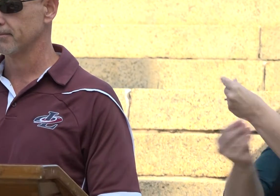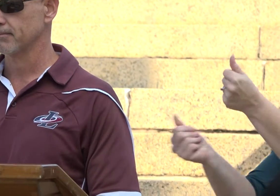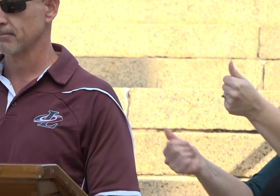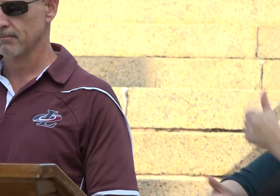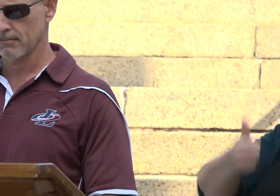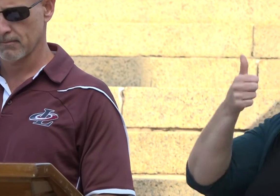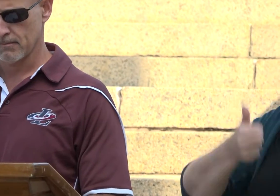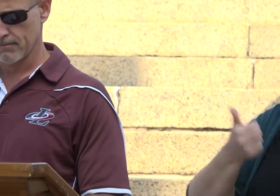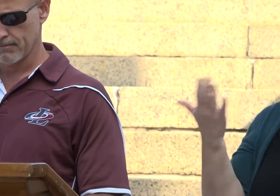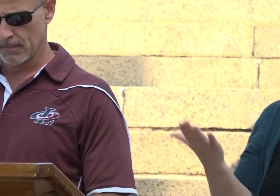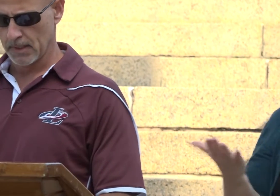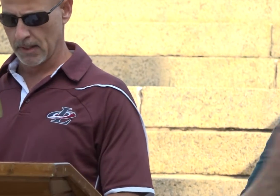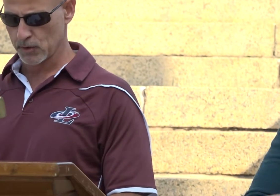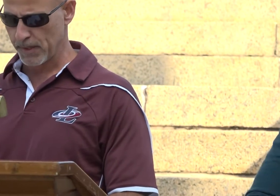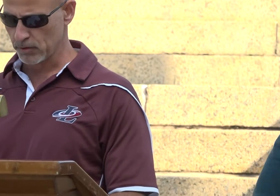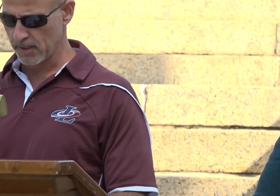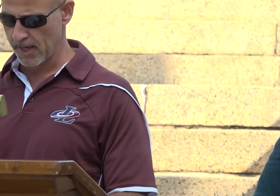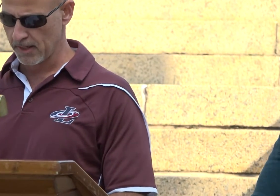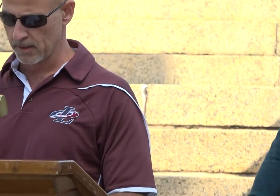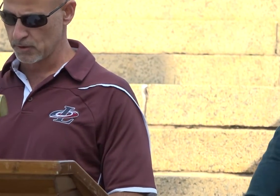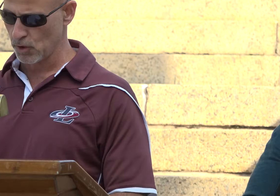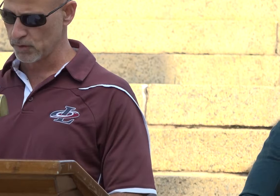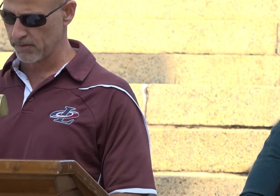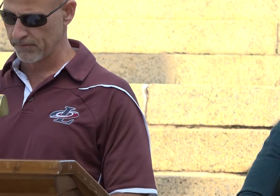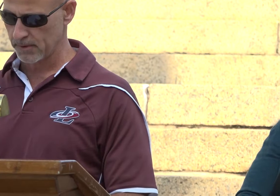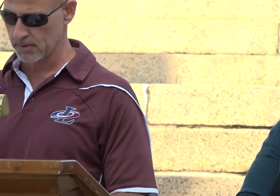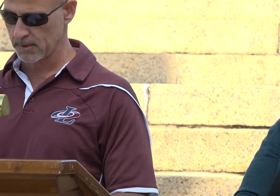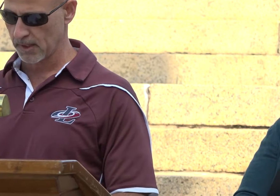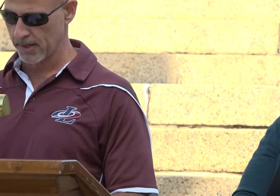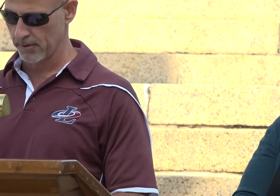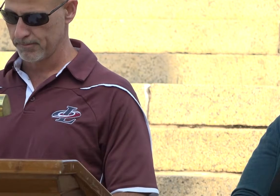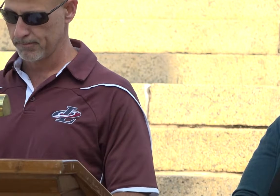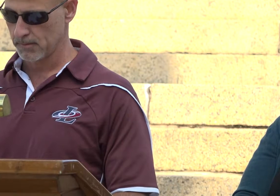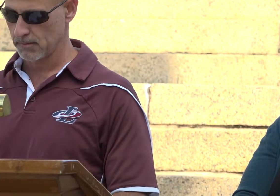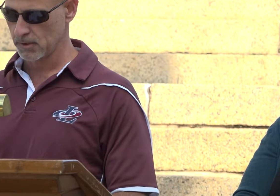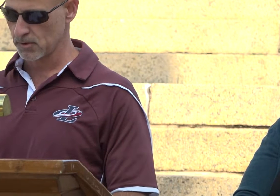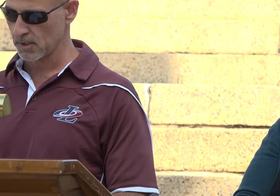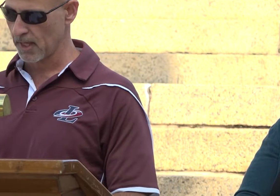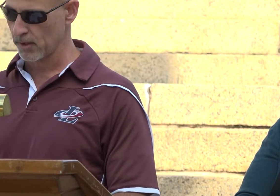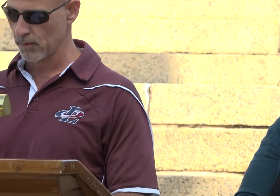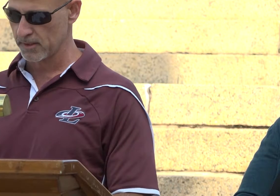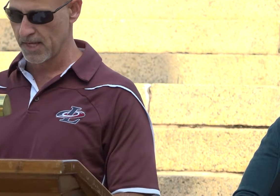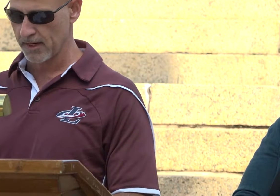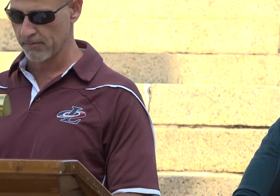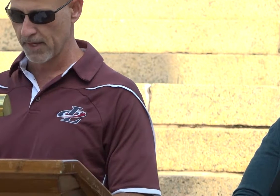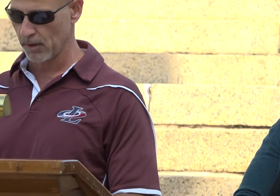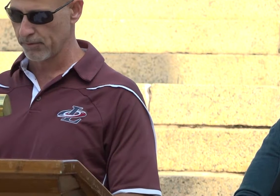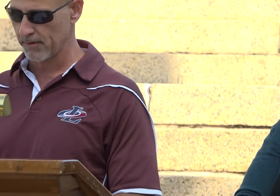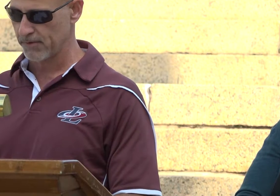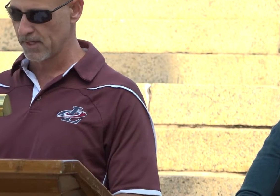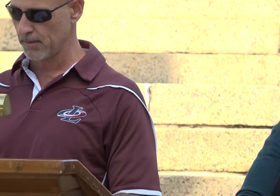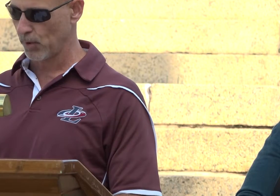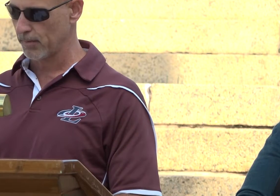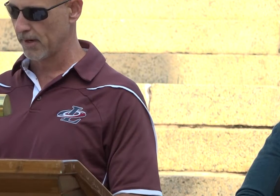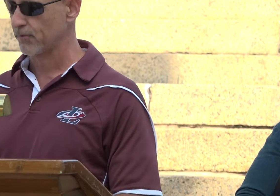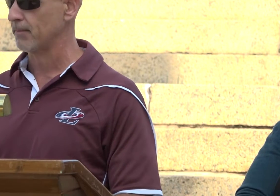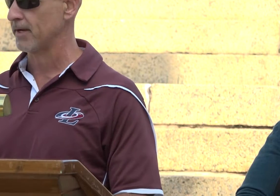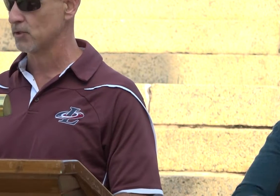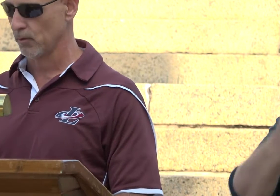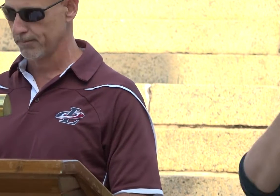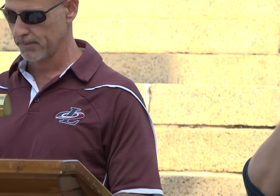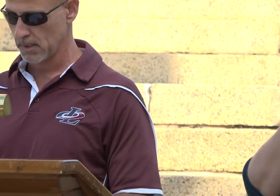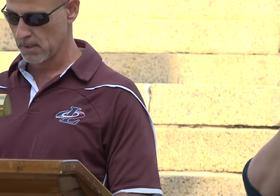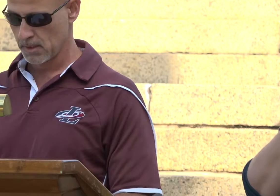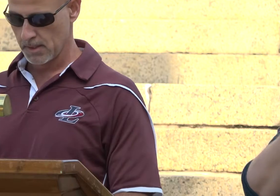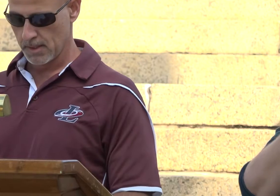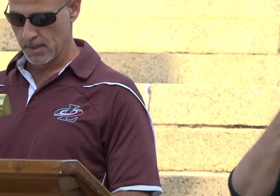away. Our speaker today is Joseph Stellato. Mr. Stellato is head of the Health and Phys Ed Department at Freedom